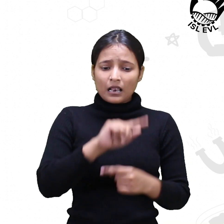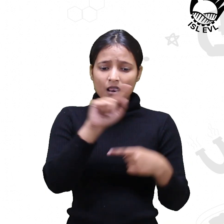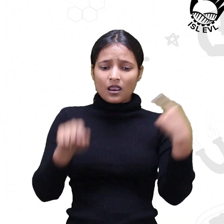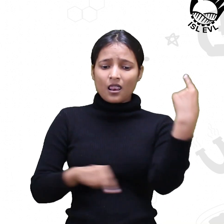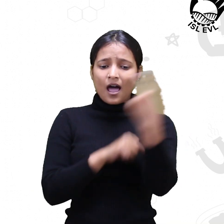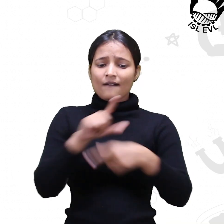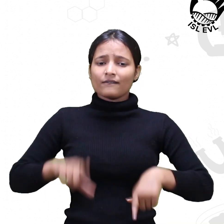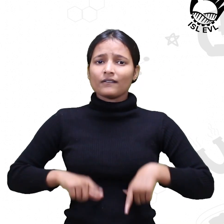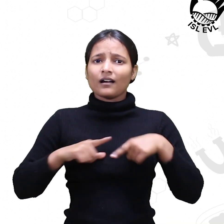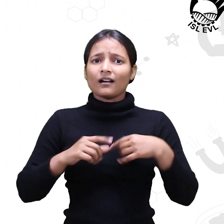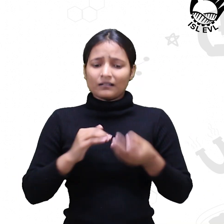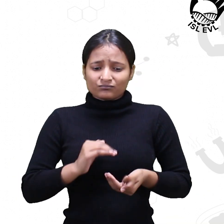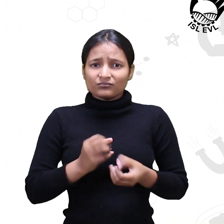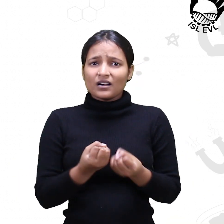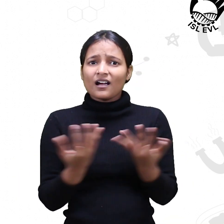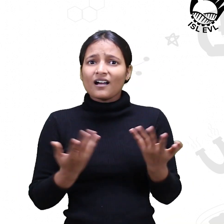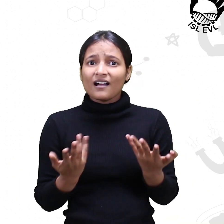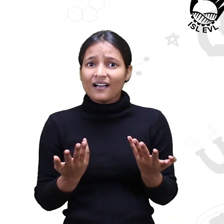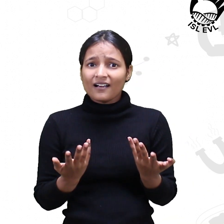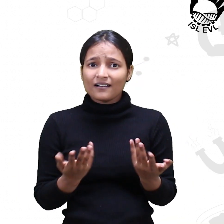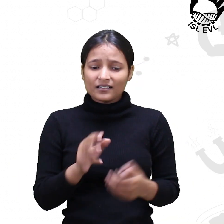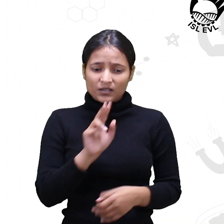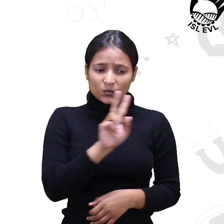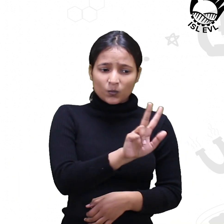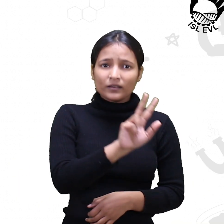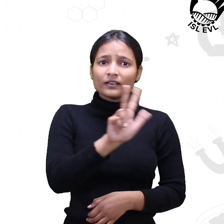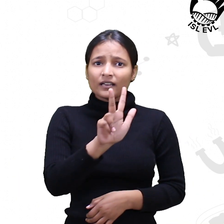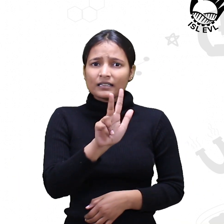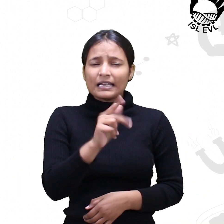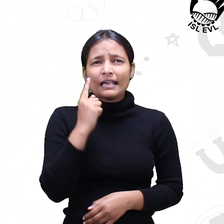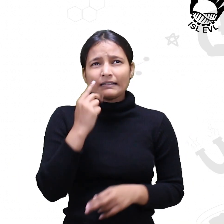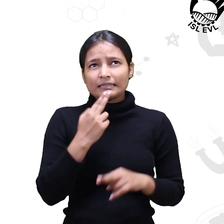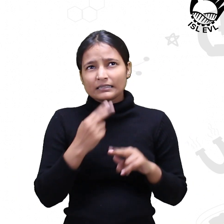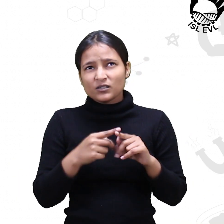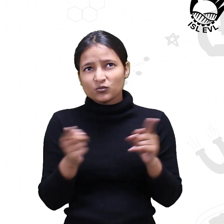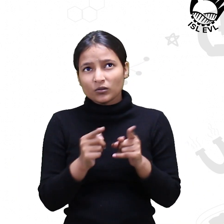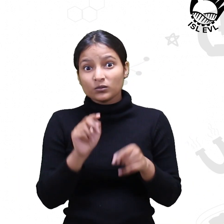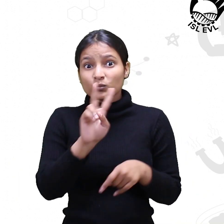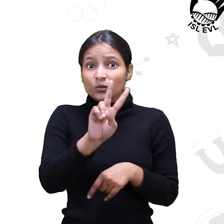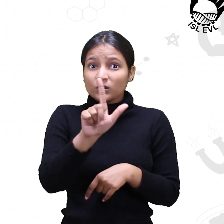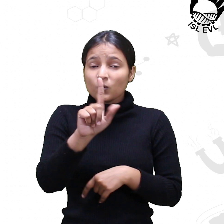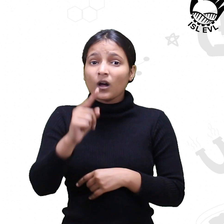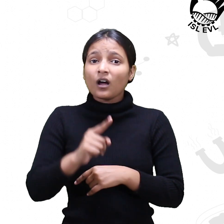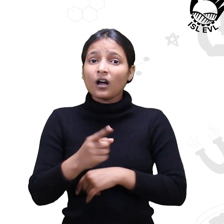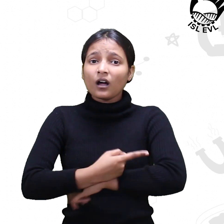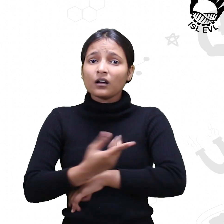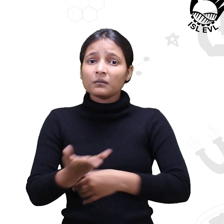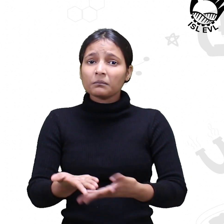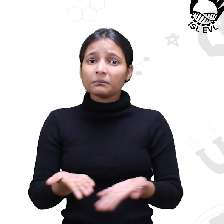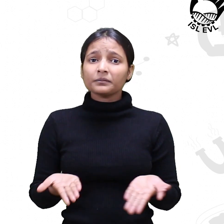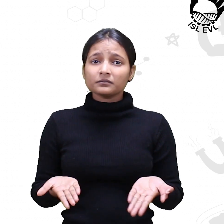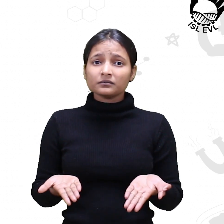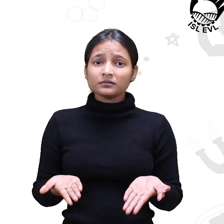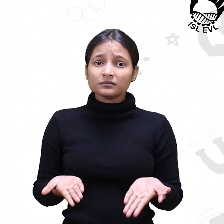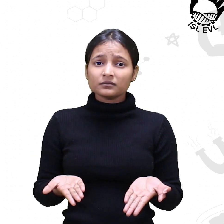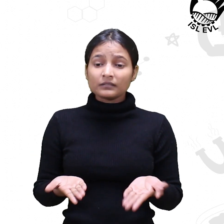you can get babies every 28 days, actually 21 days. So experimentally, it is much faster to do